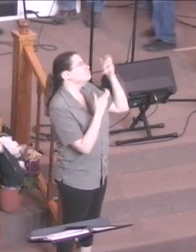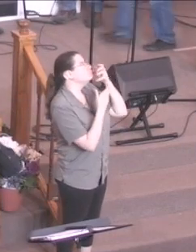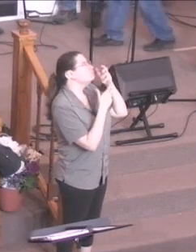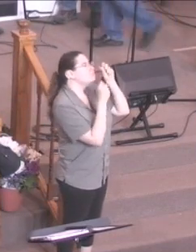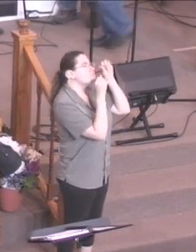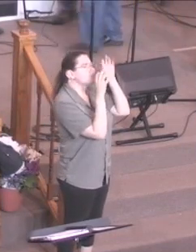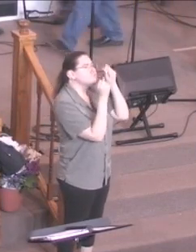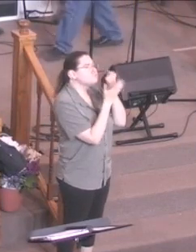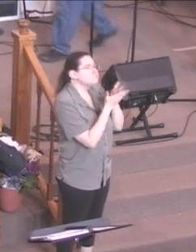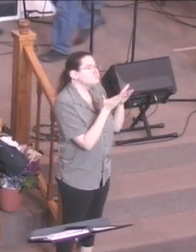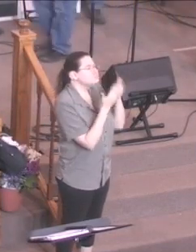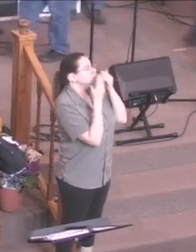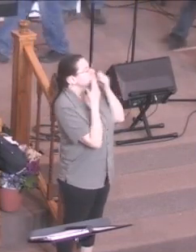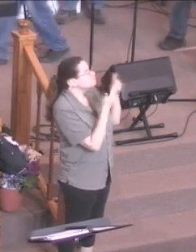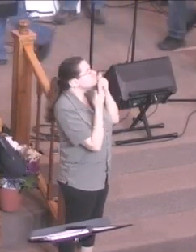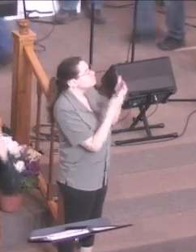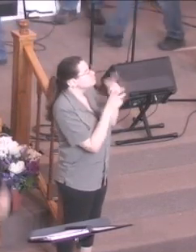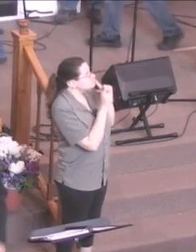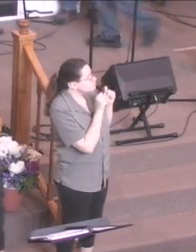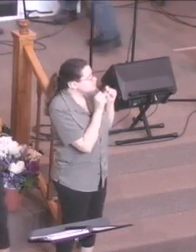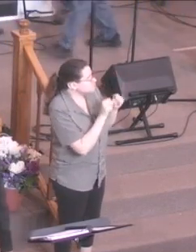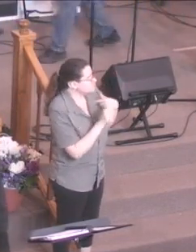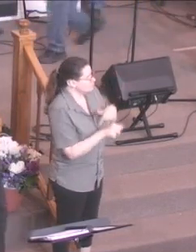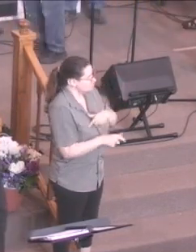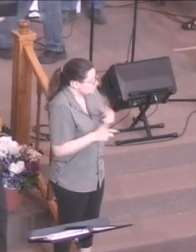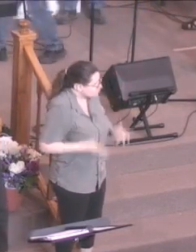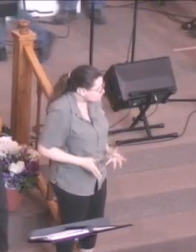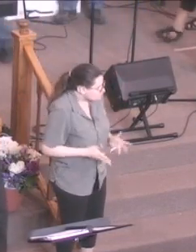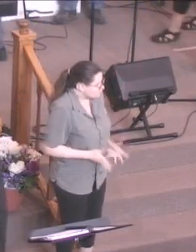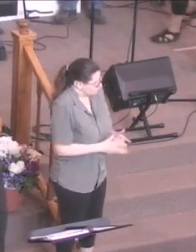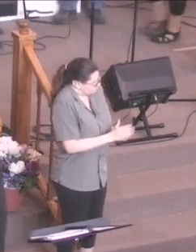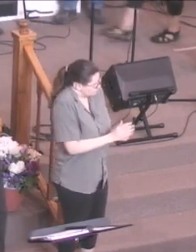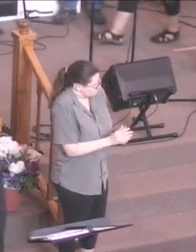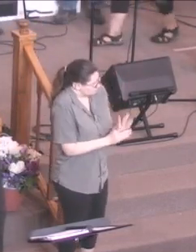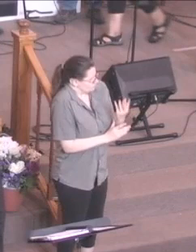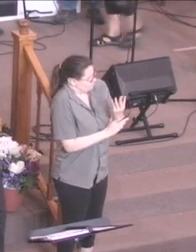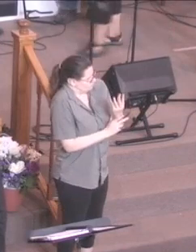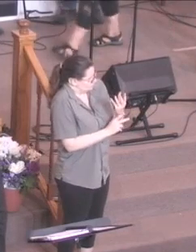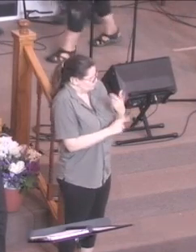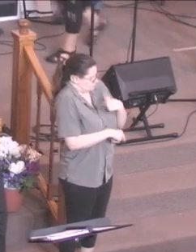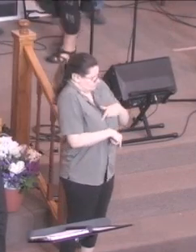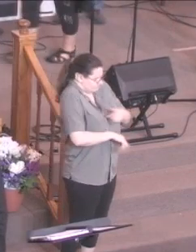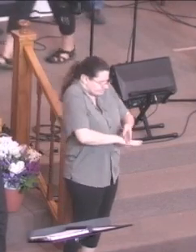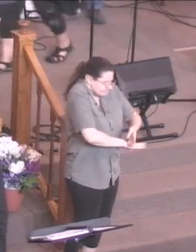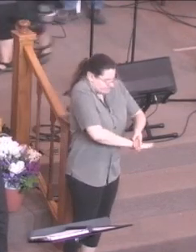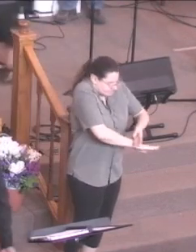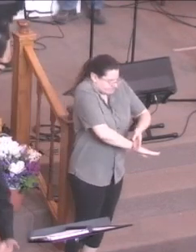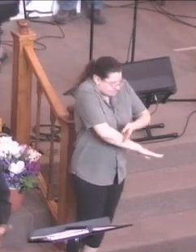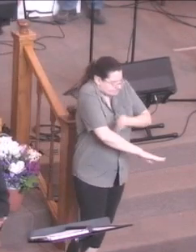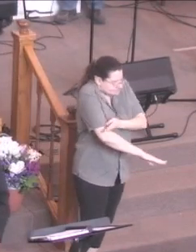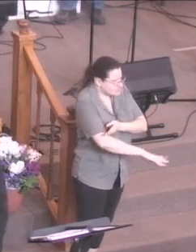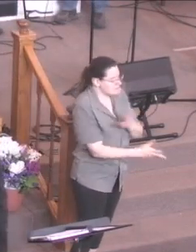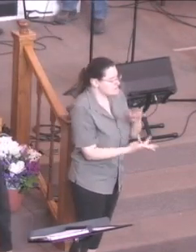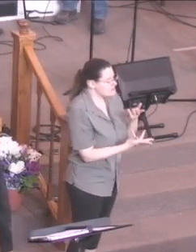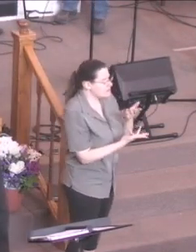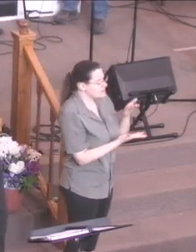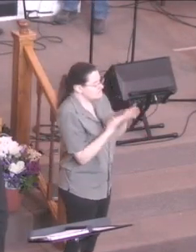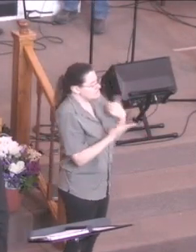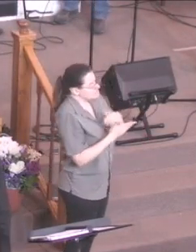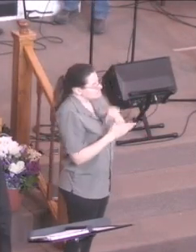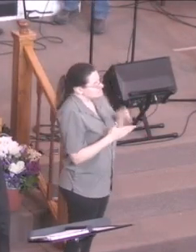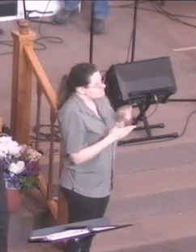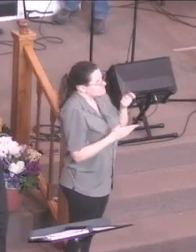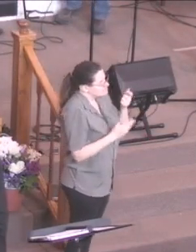So Father God, just continue to grow, push us, move us. And maybe we need a little bit of trimming